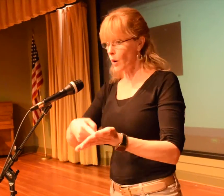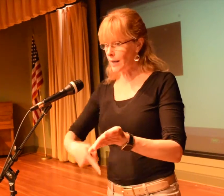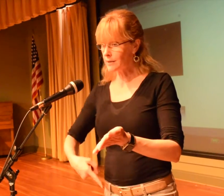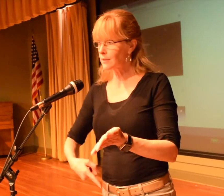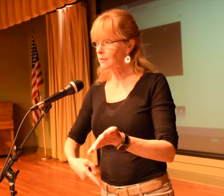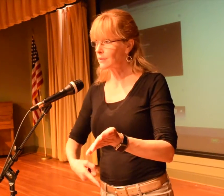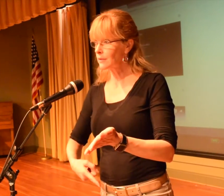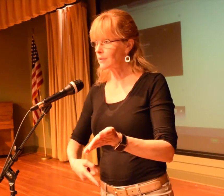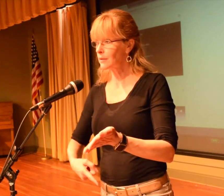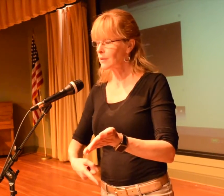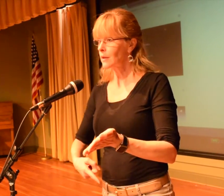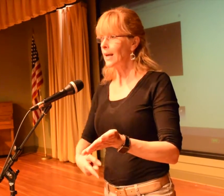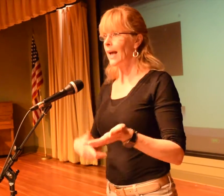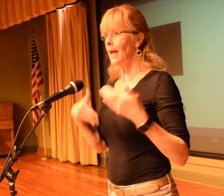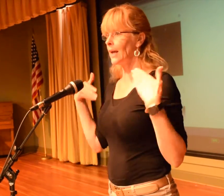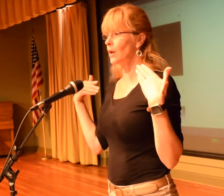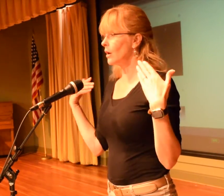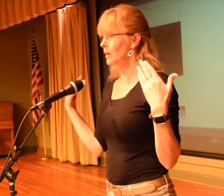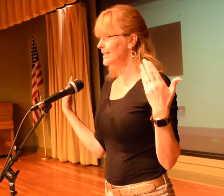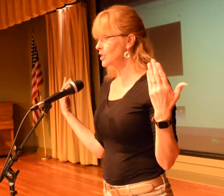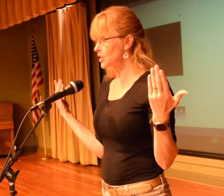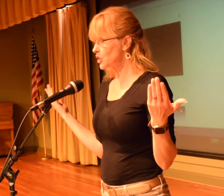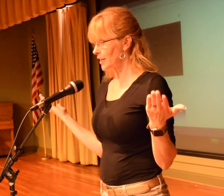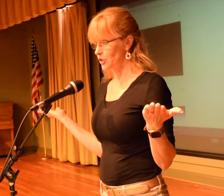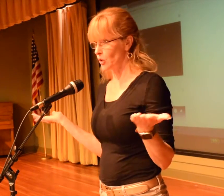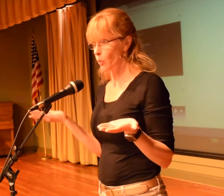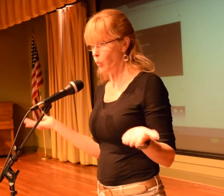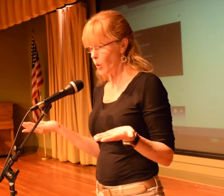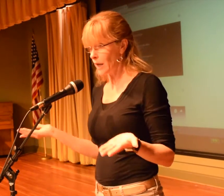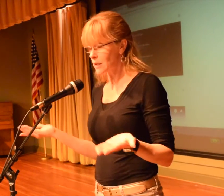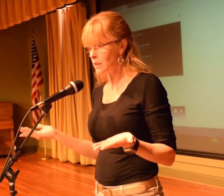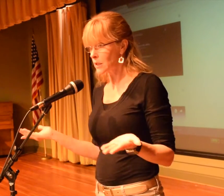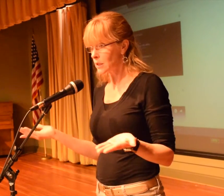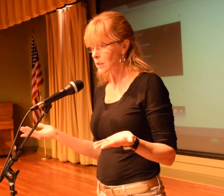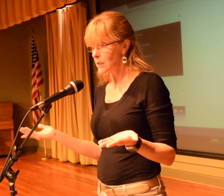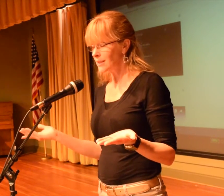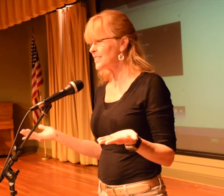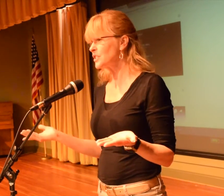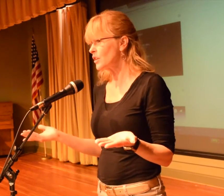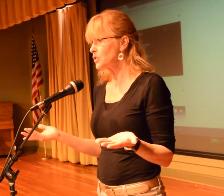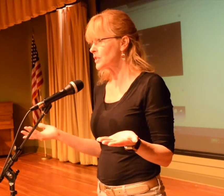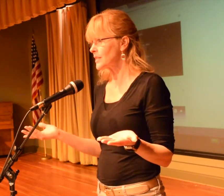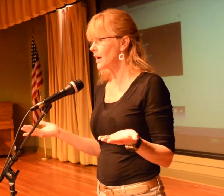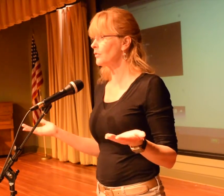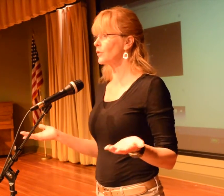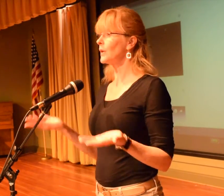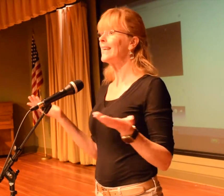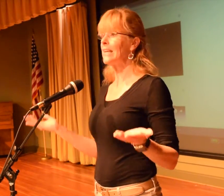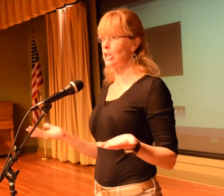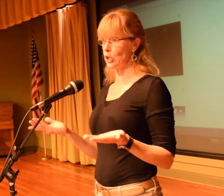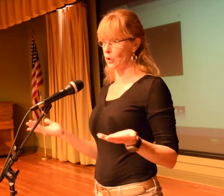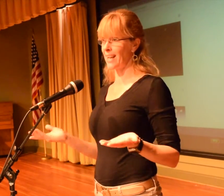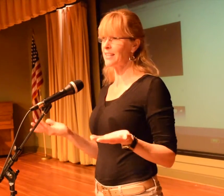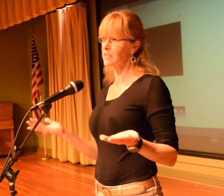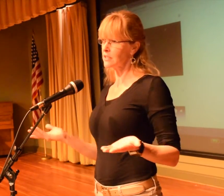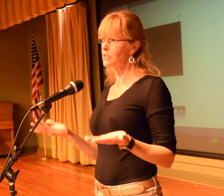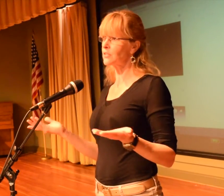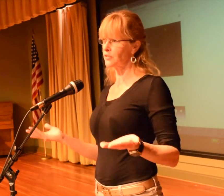what, and this is a gesture, what. This is also the sign for here. It has a little